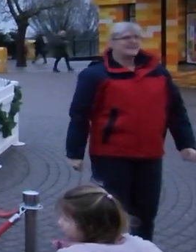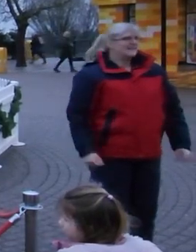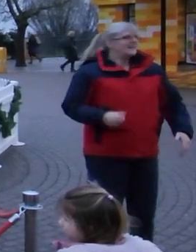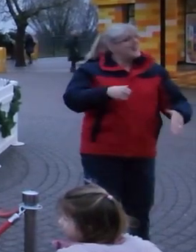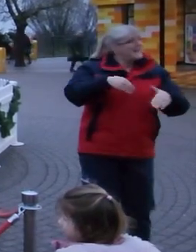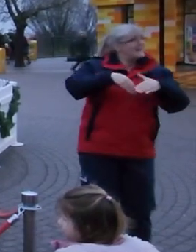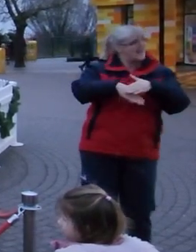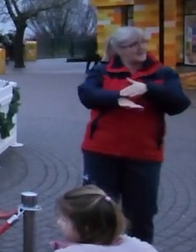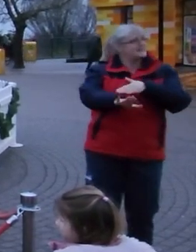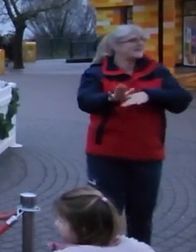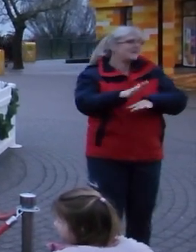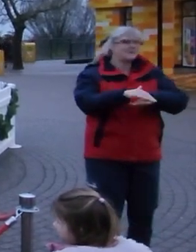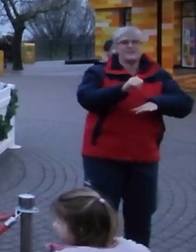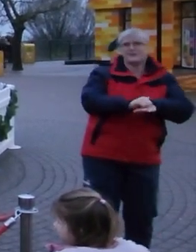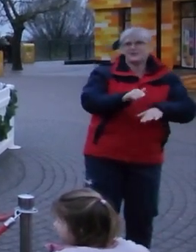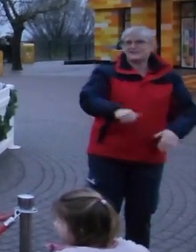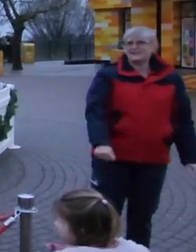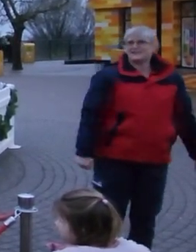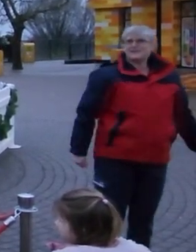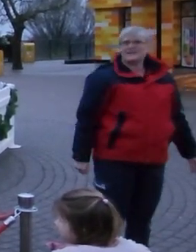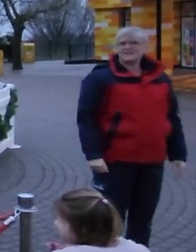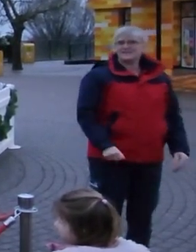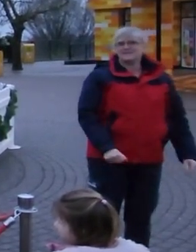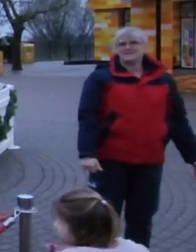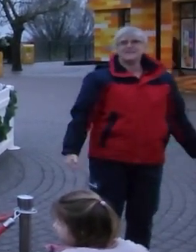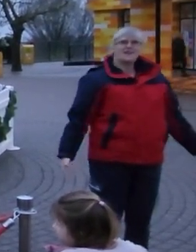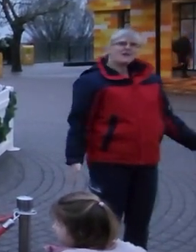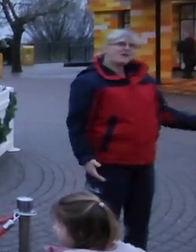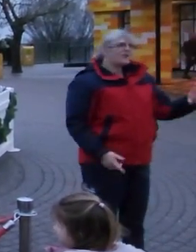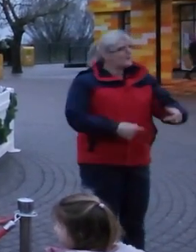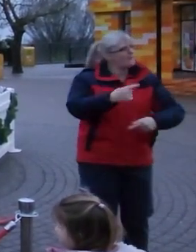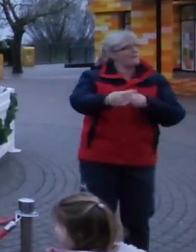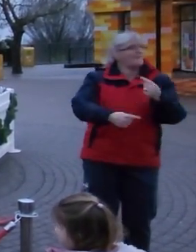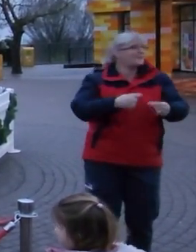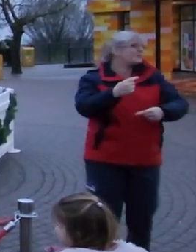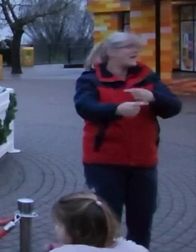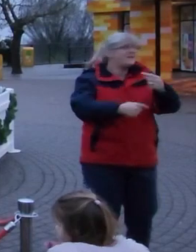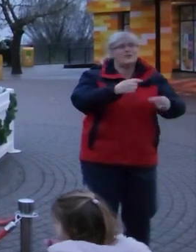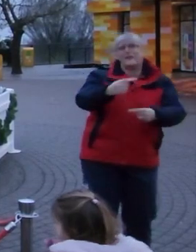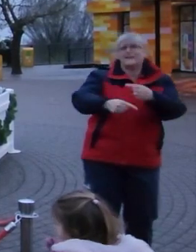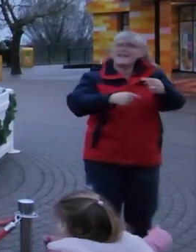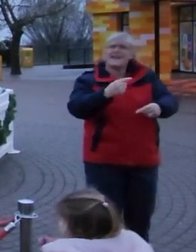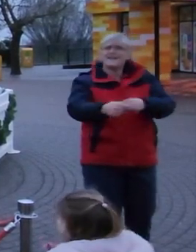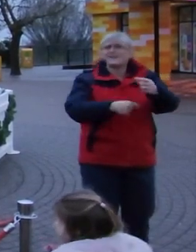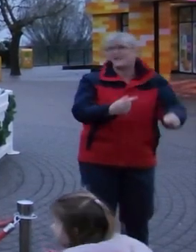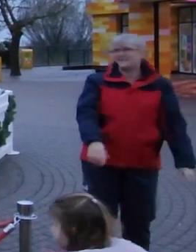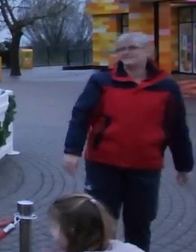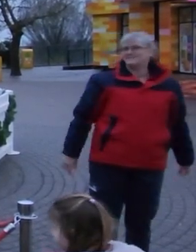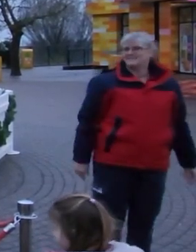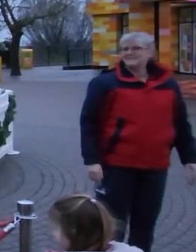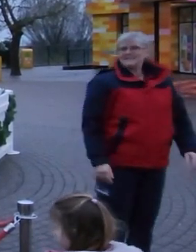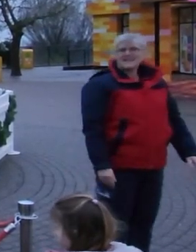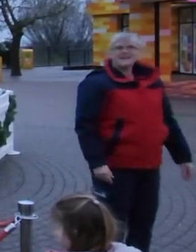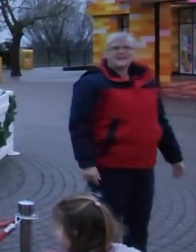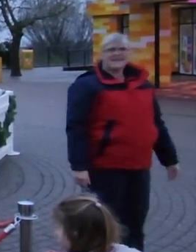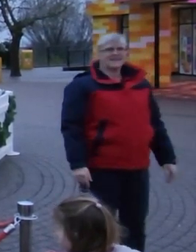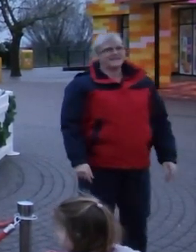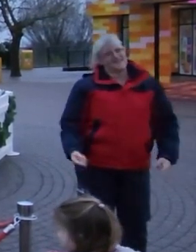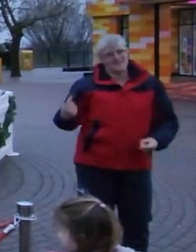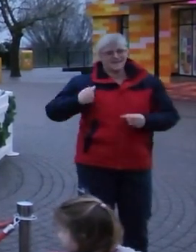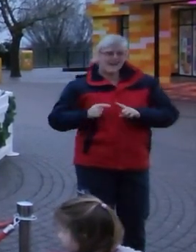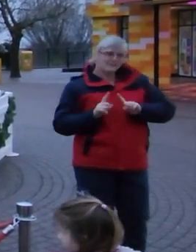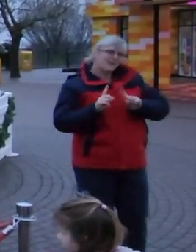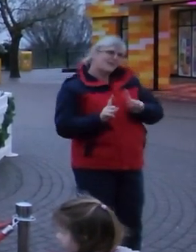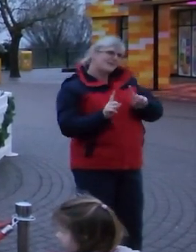Step in to Christmas, oh forever and ever Yeah,